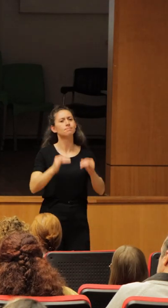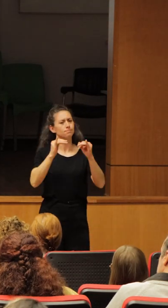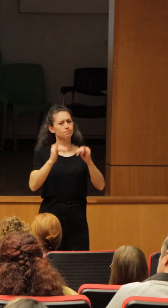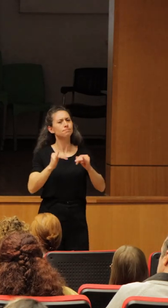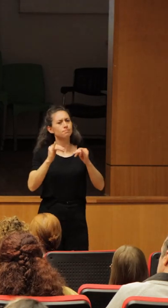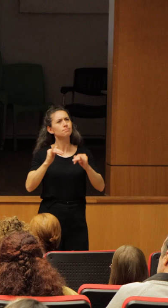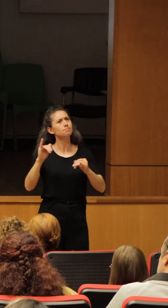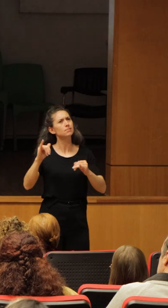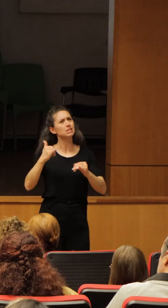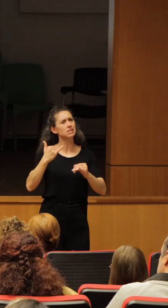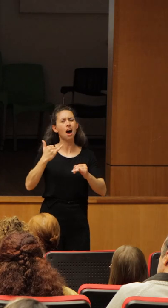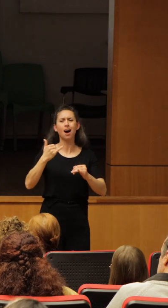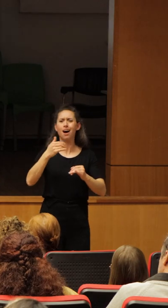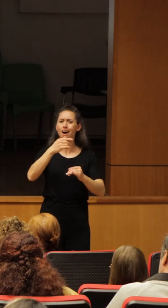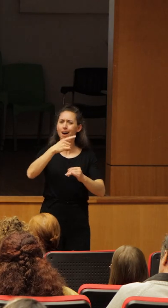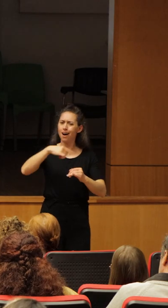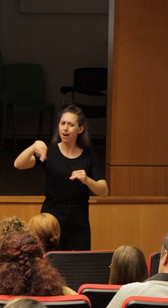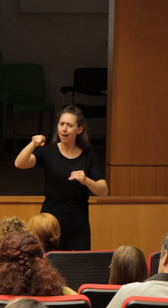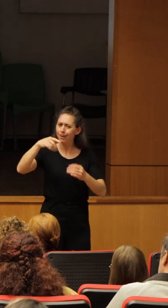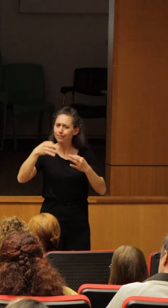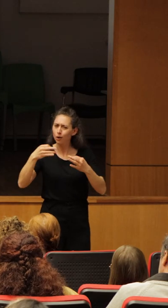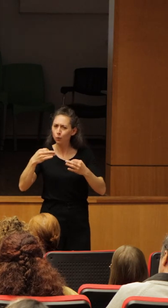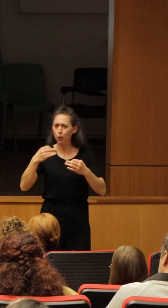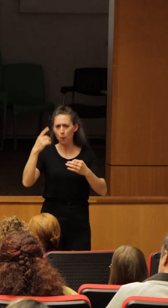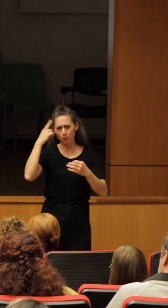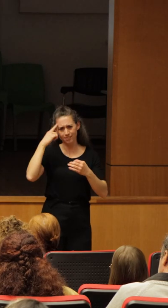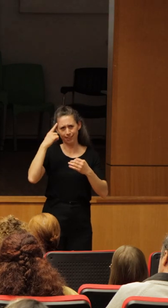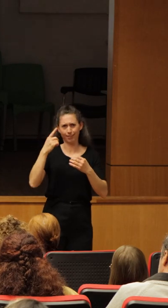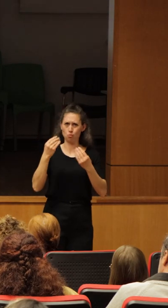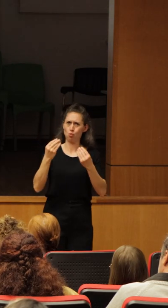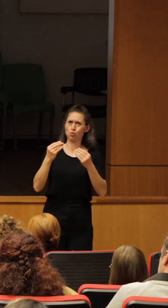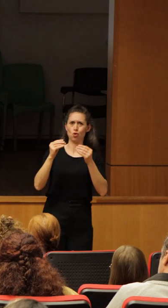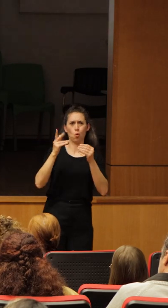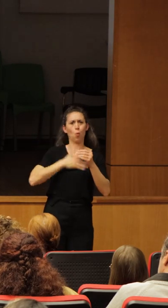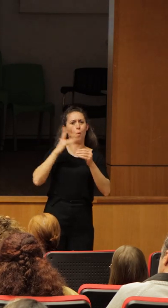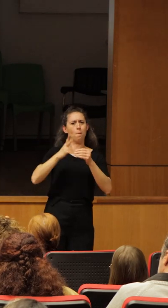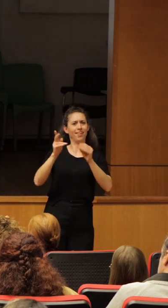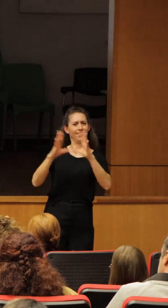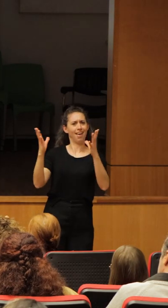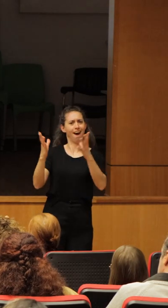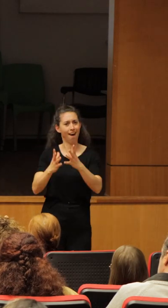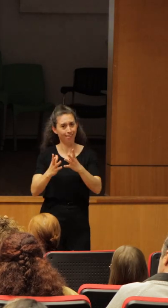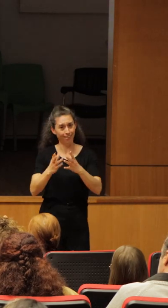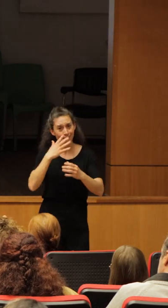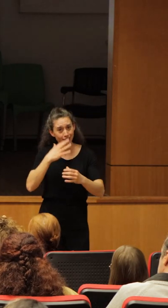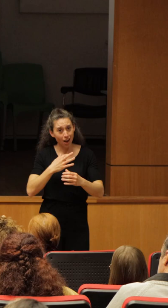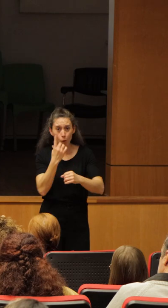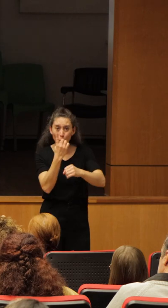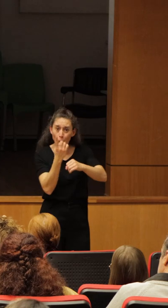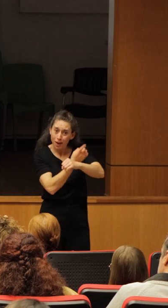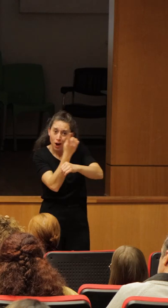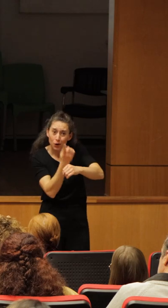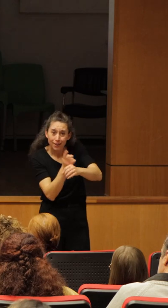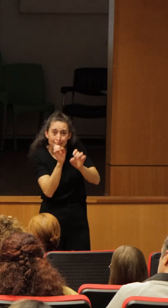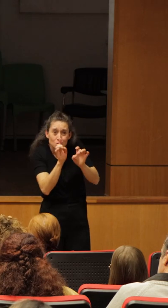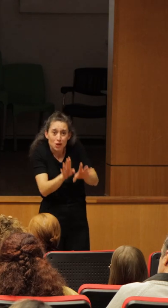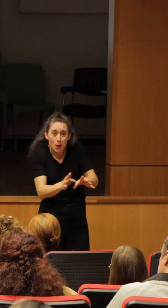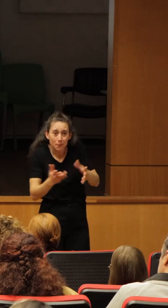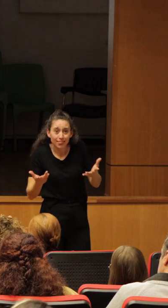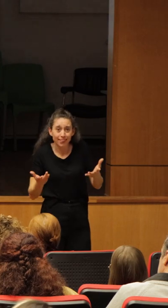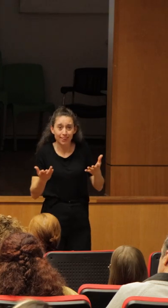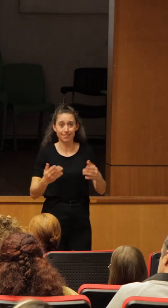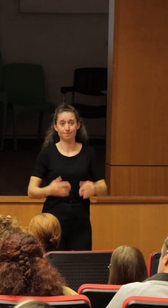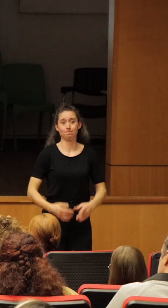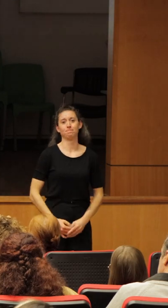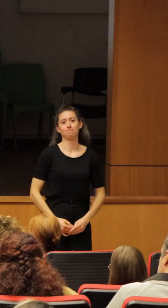ya que seguramente están pensando que soy muy ambiciosa. Sí, sí. We sí. Have like one short hour. Tenemos una hora apenas. And for the last